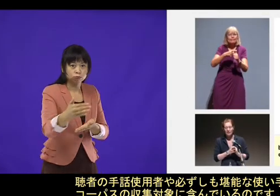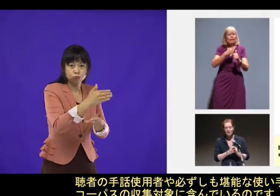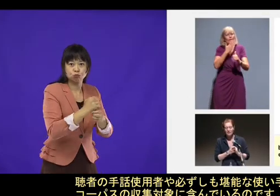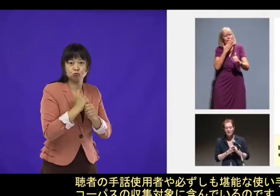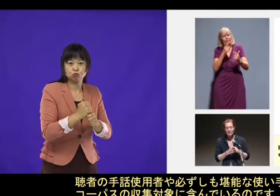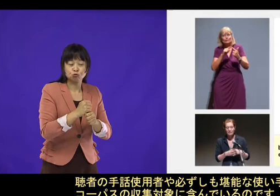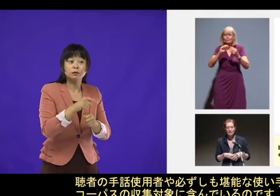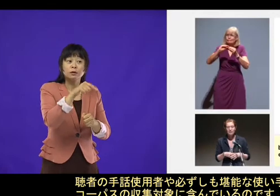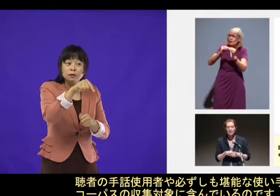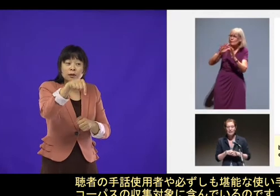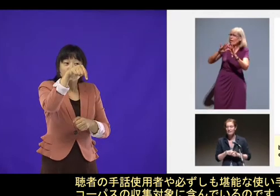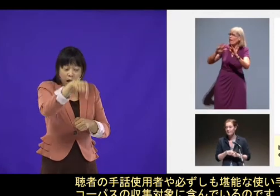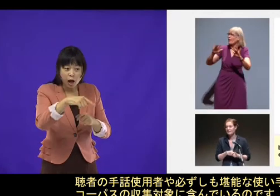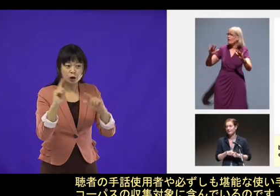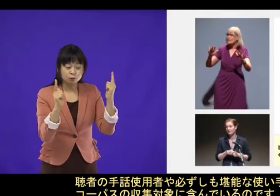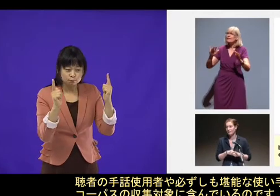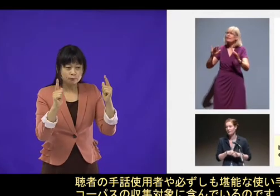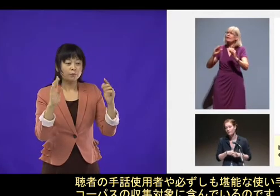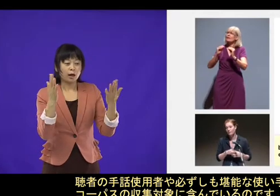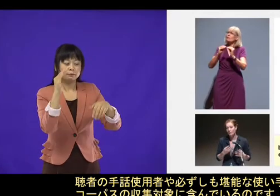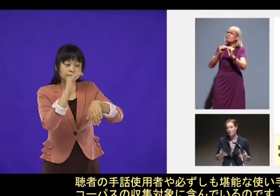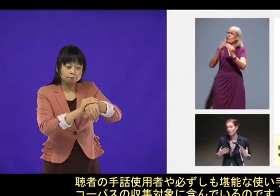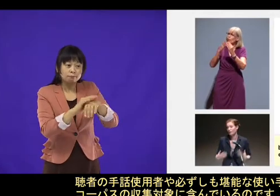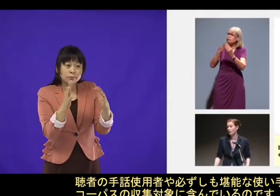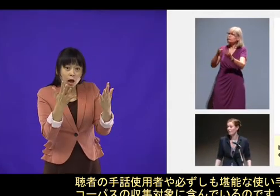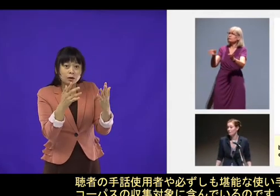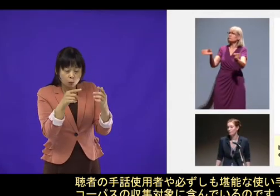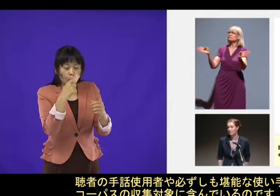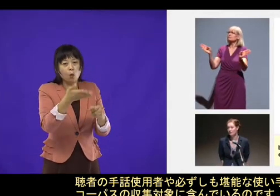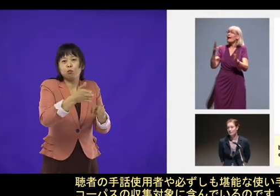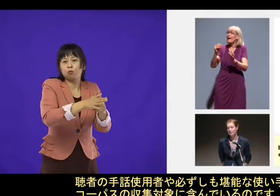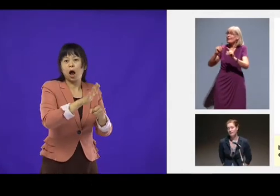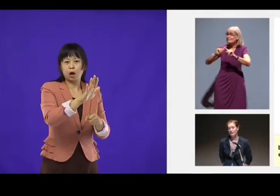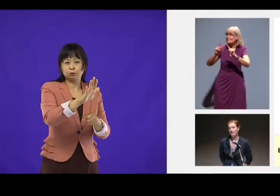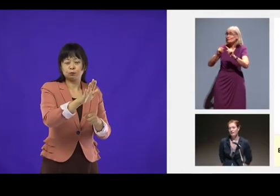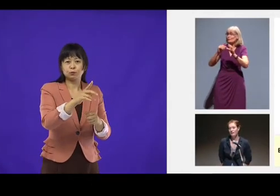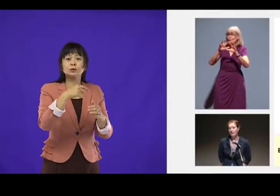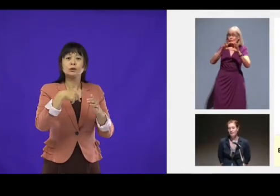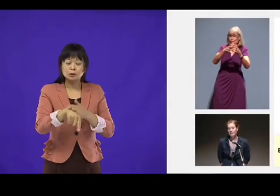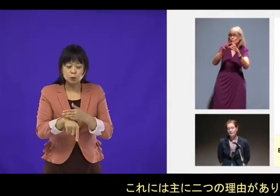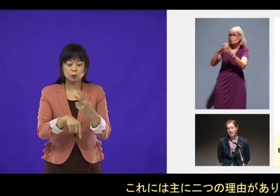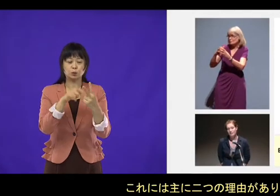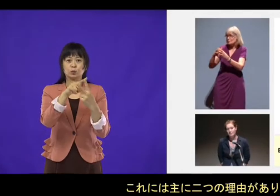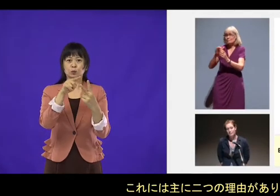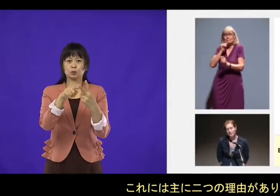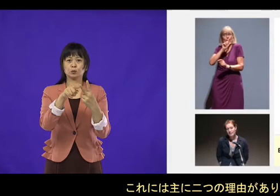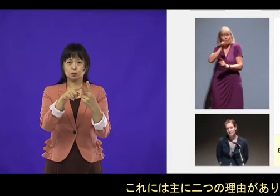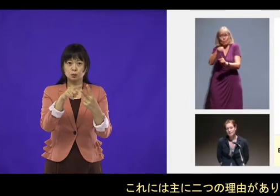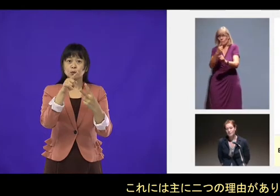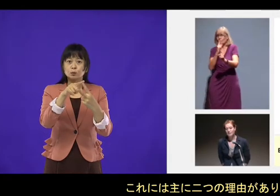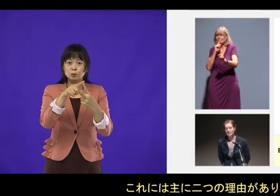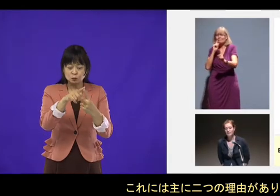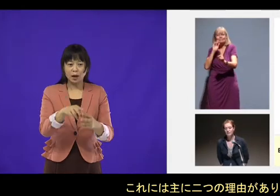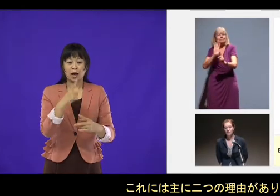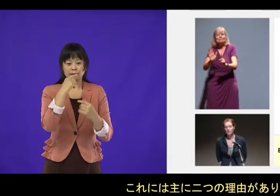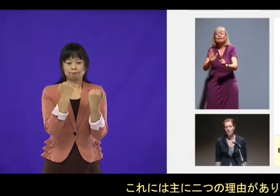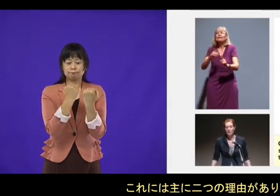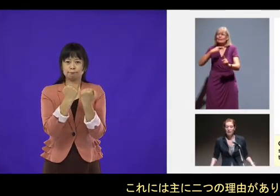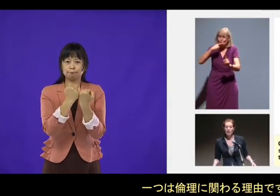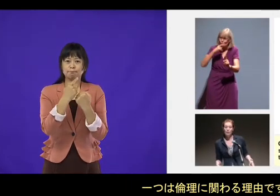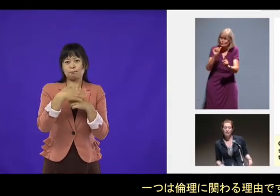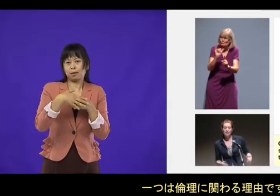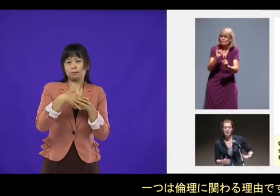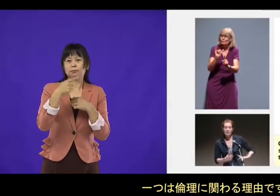also explicitly I've included hearing signers, also some of them that are non-fluent. And there's basically two reasons for